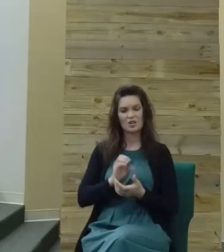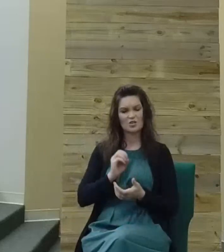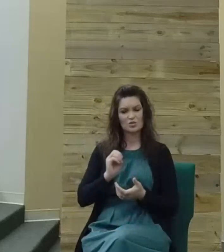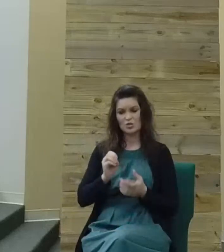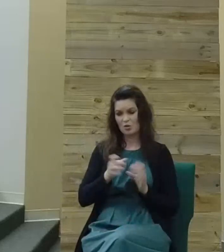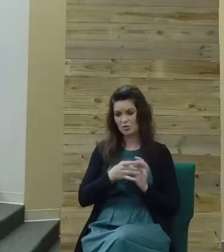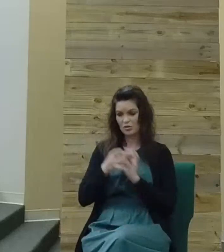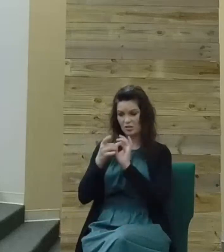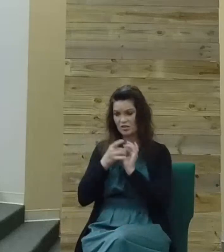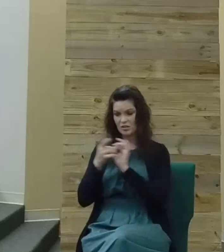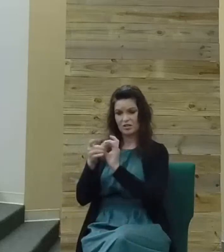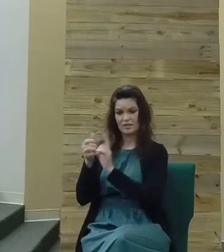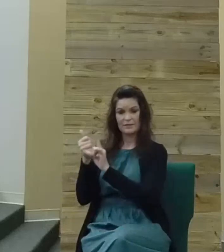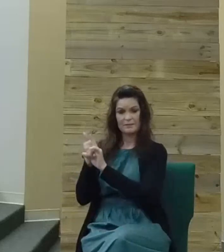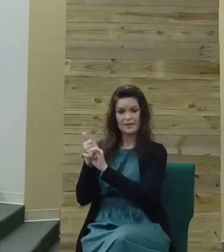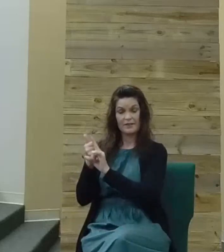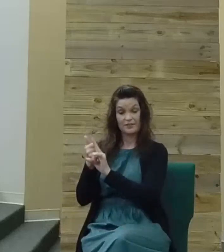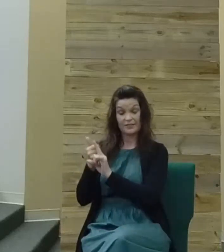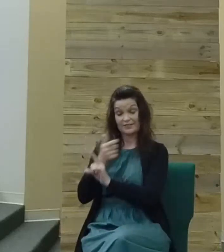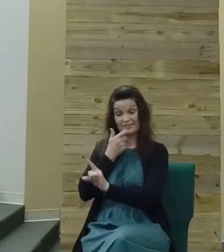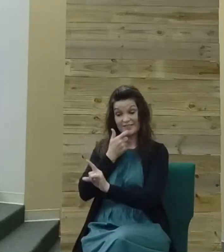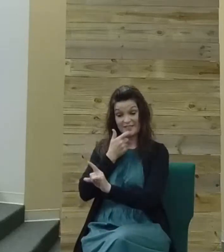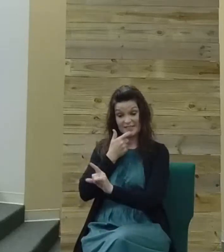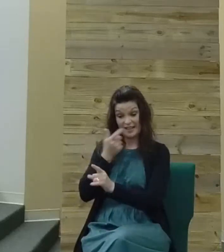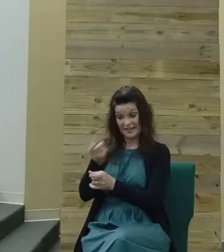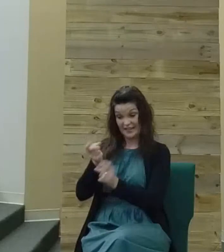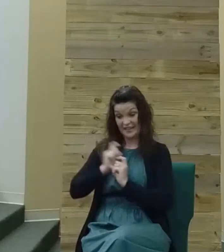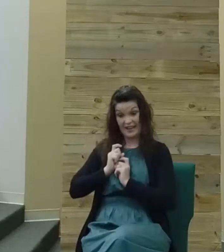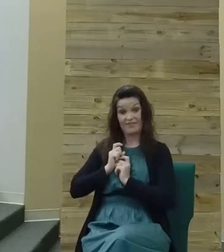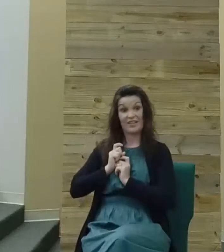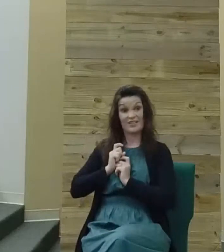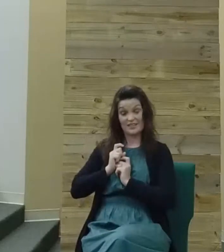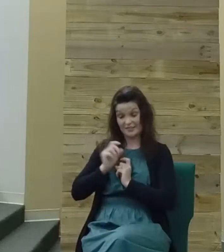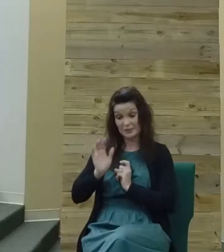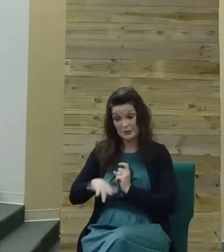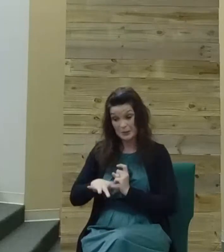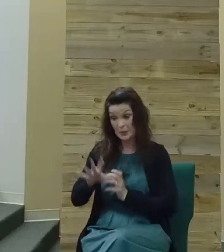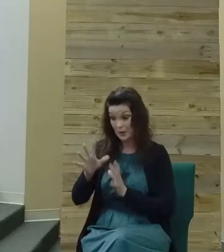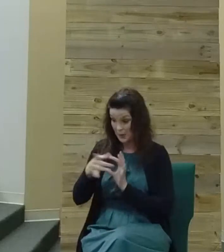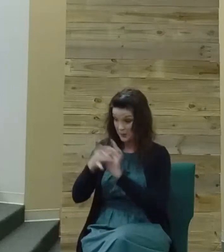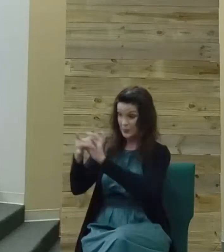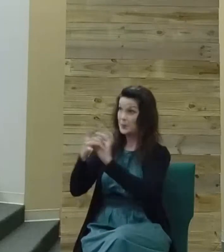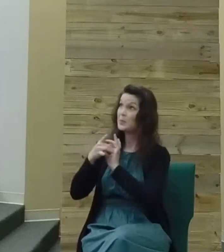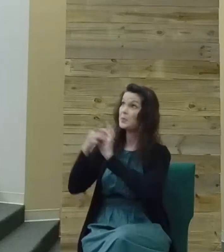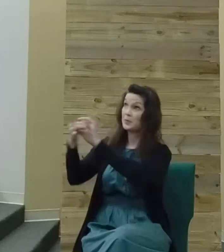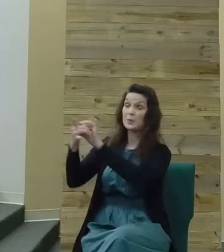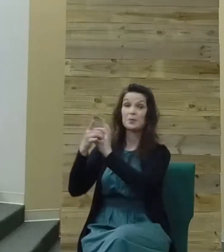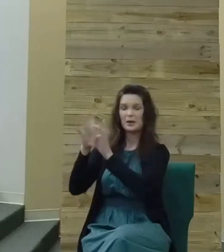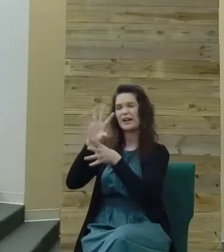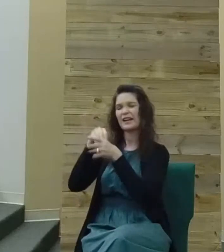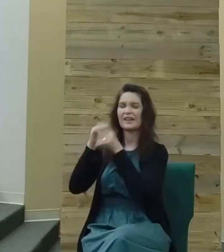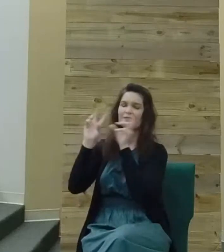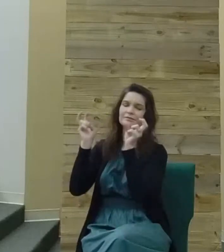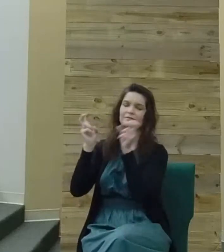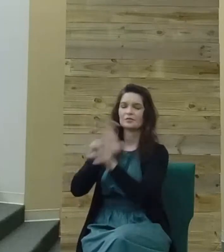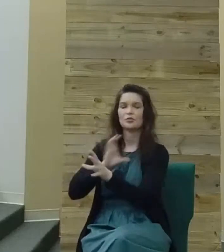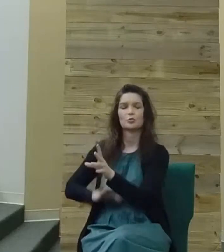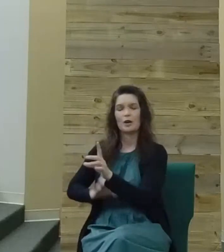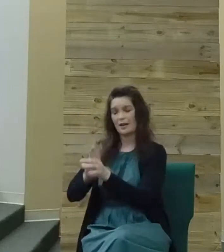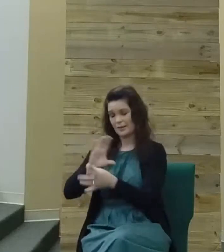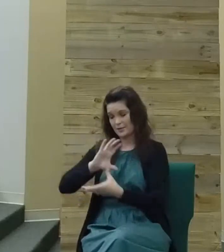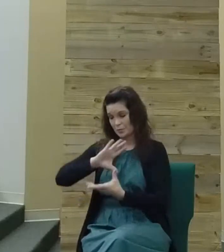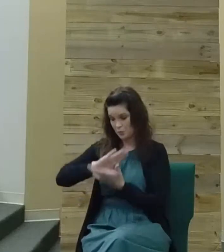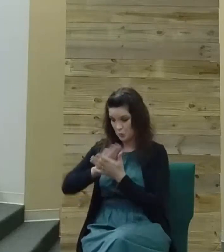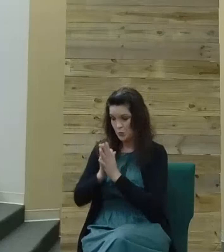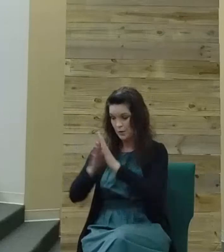To reconcile us to himself. And then he says that he gave us so that in him, that is in Christ, we might